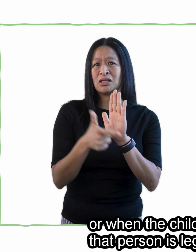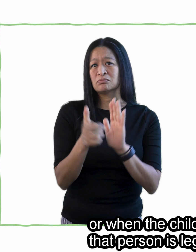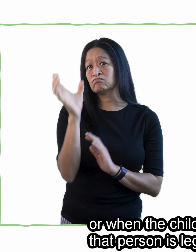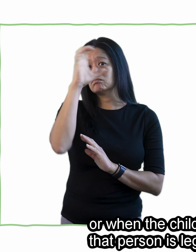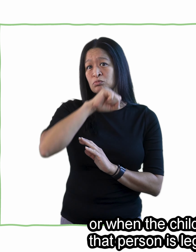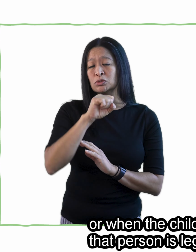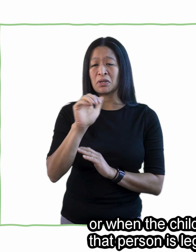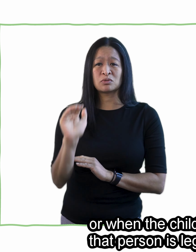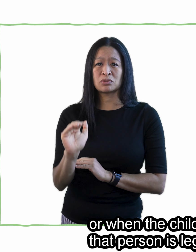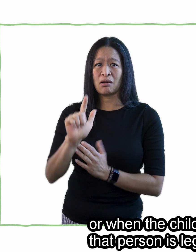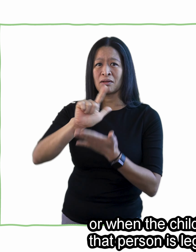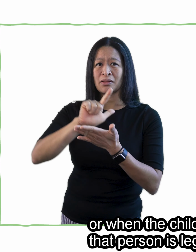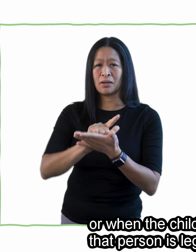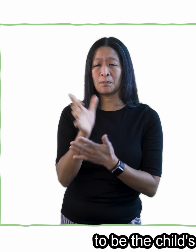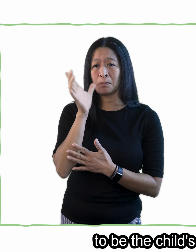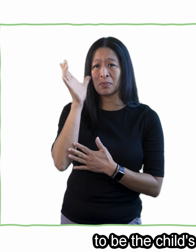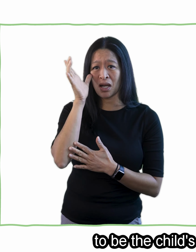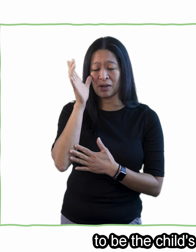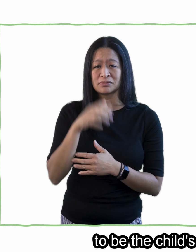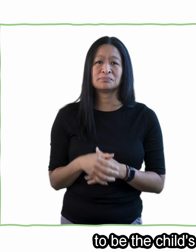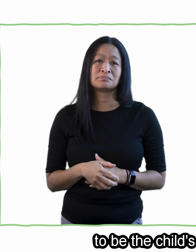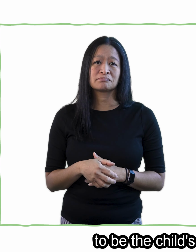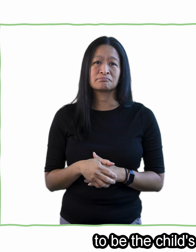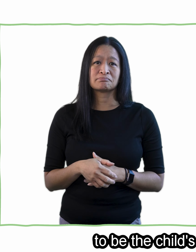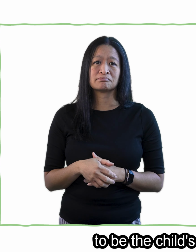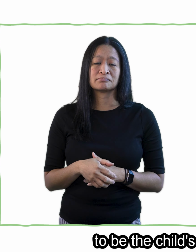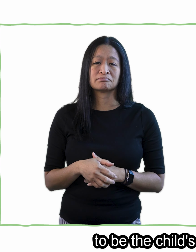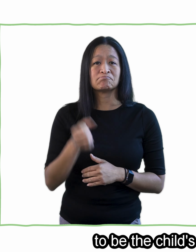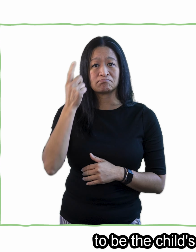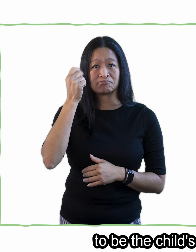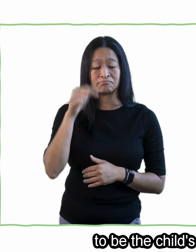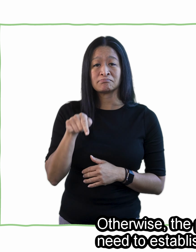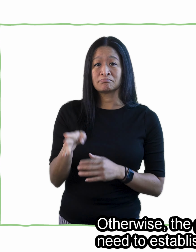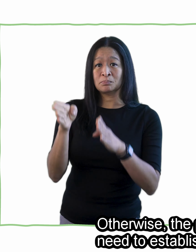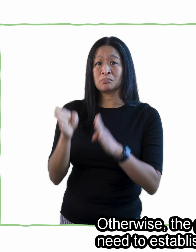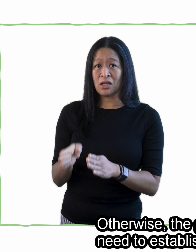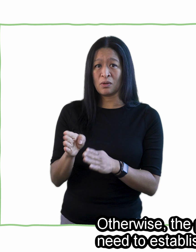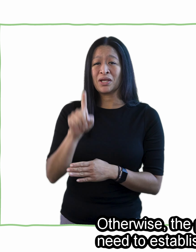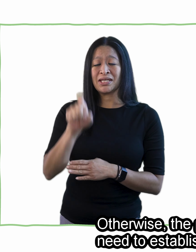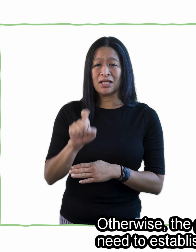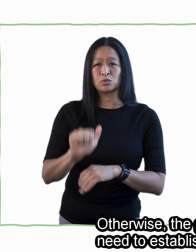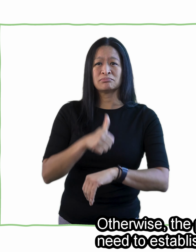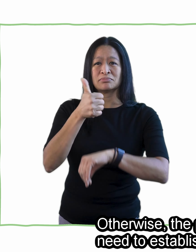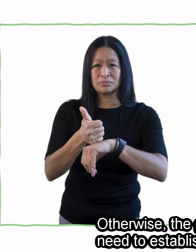that person is legally assumed to be the child's legal parent. Otherwise, the person will need to